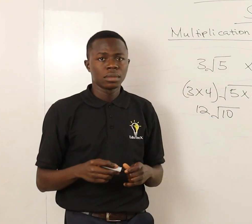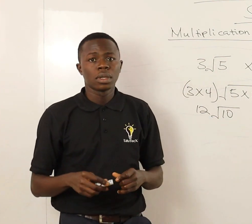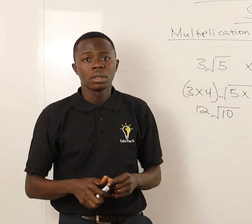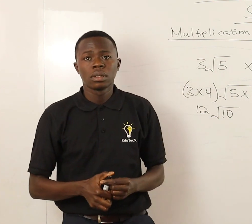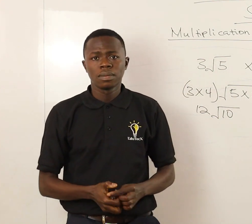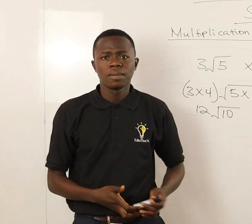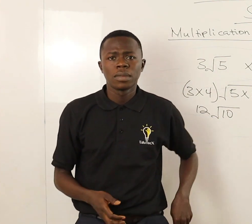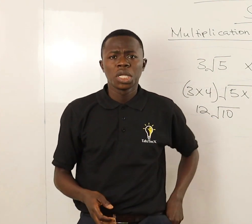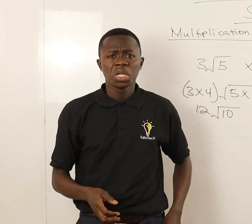of 10.